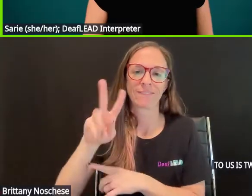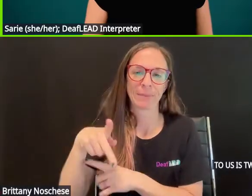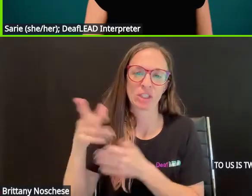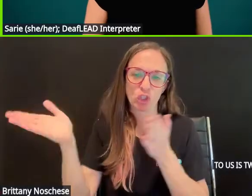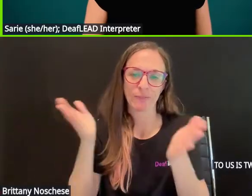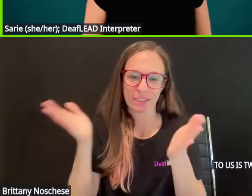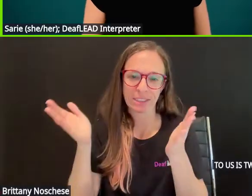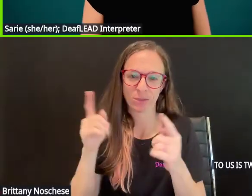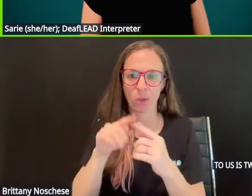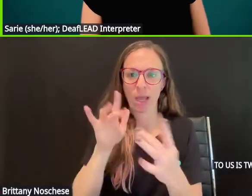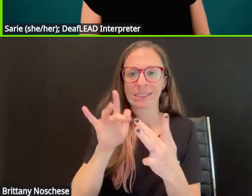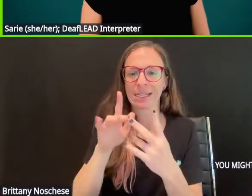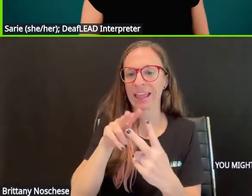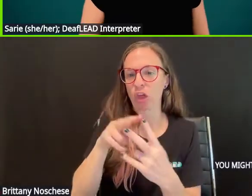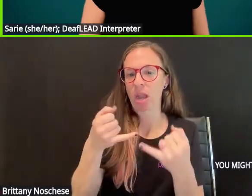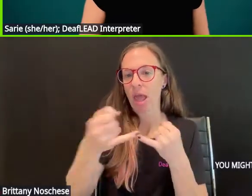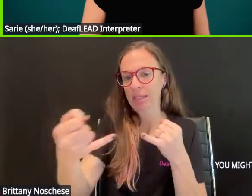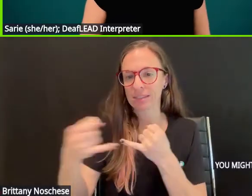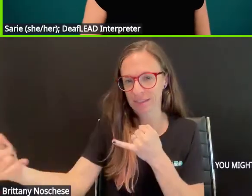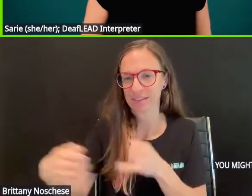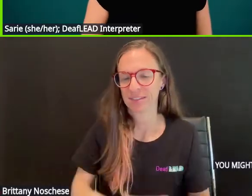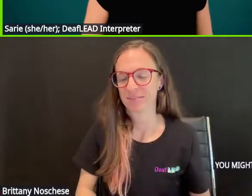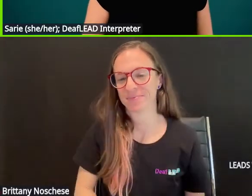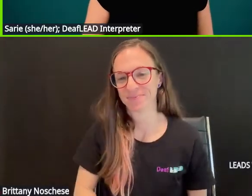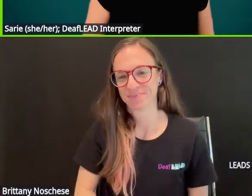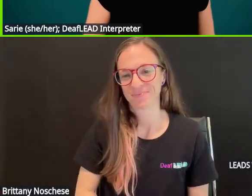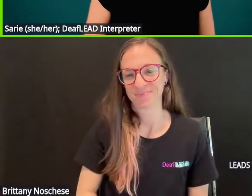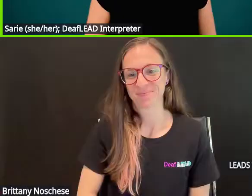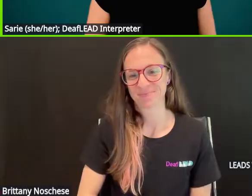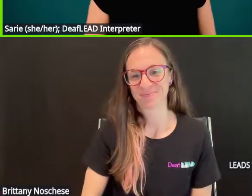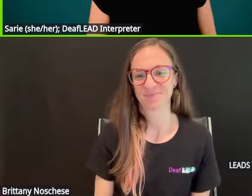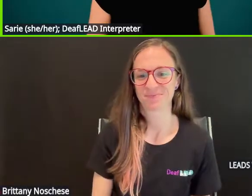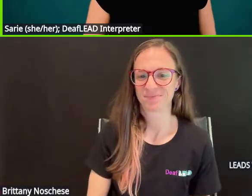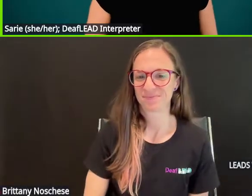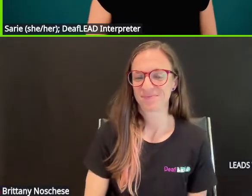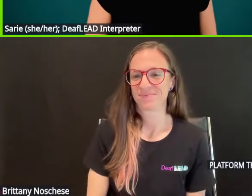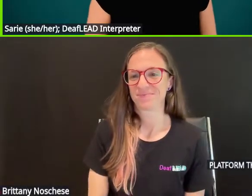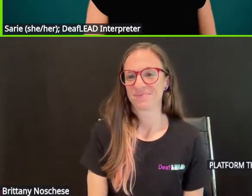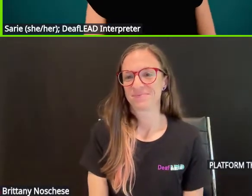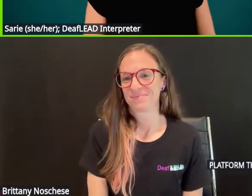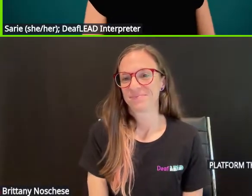or they can choose a Videophone service company, and they